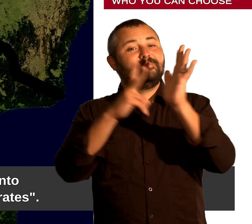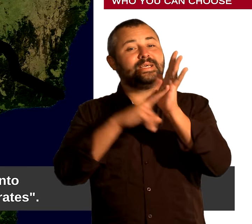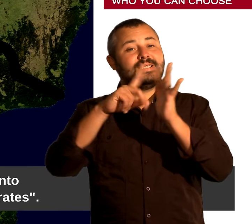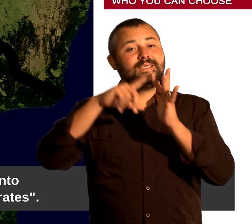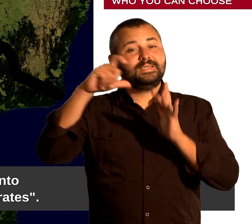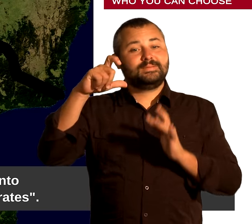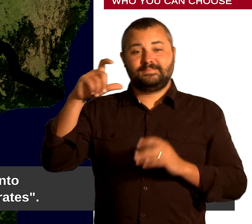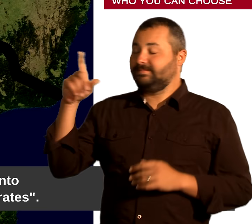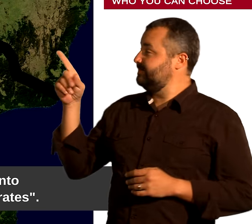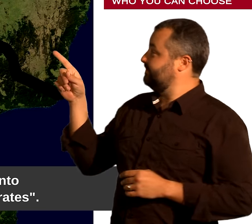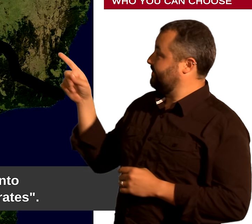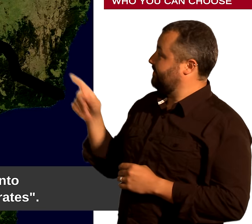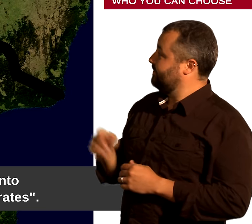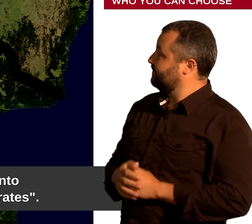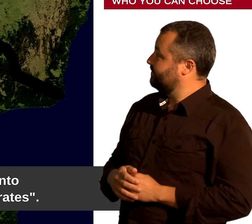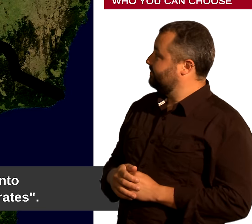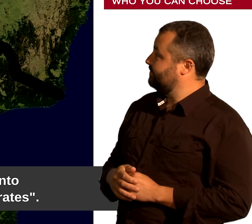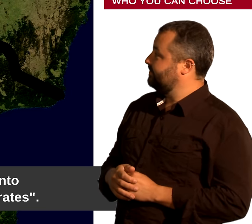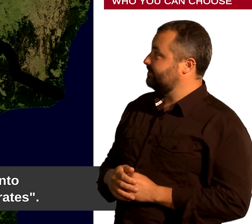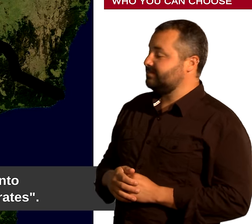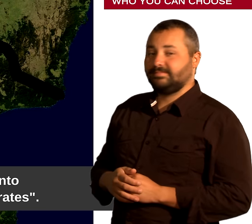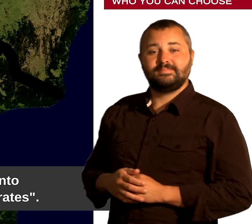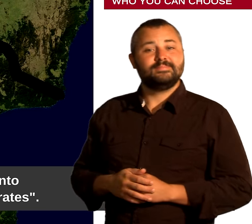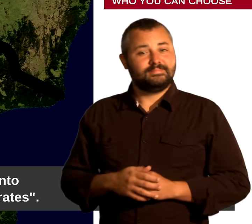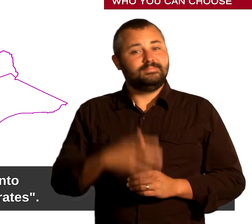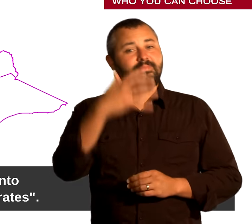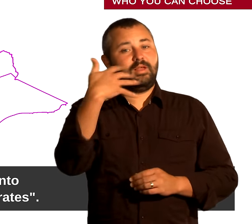Victoria is divided into different areas electorates.